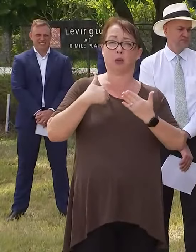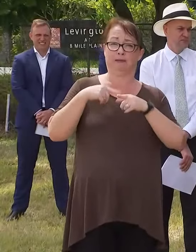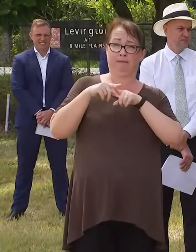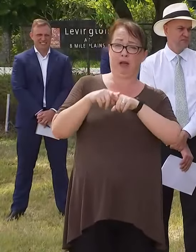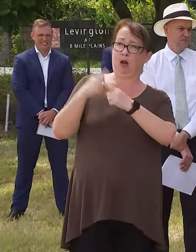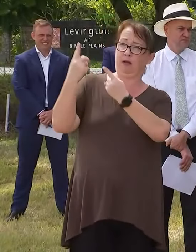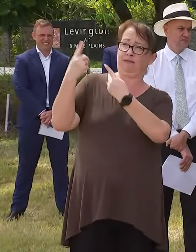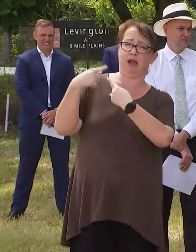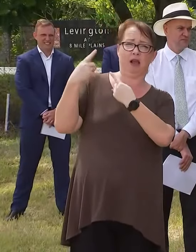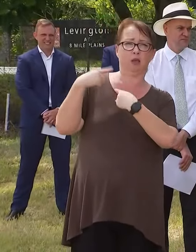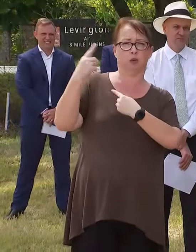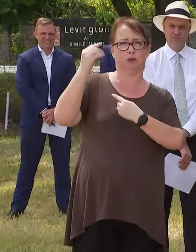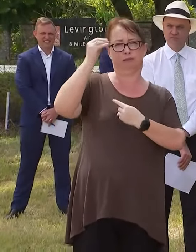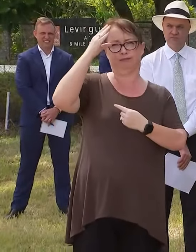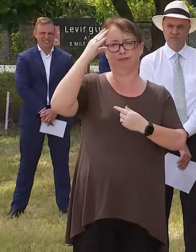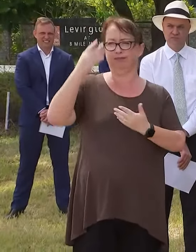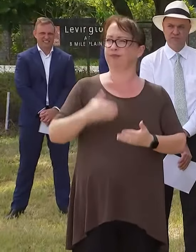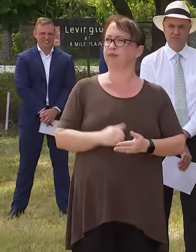officers on that one.